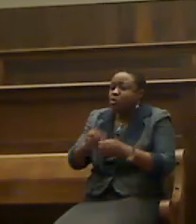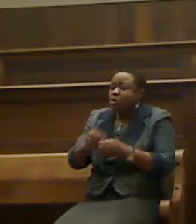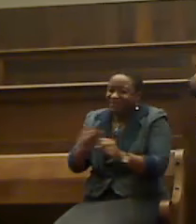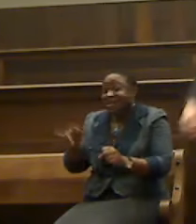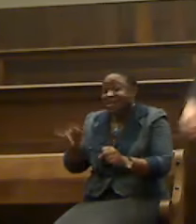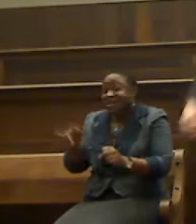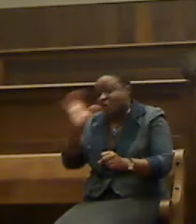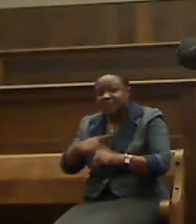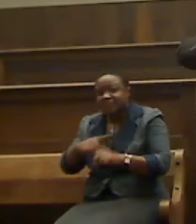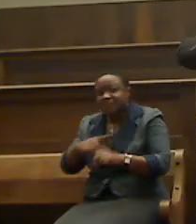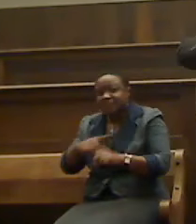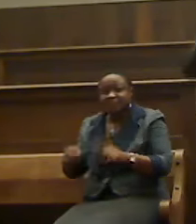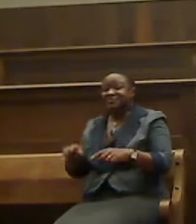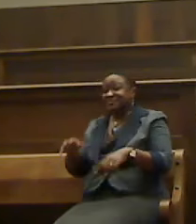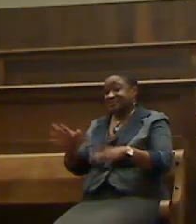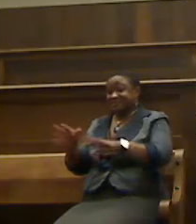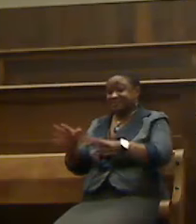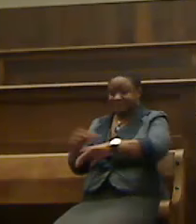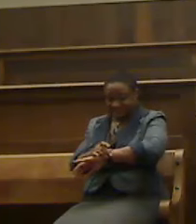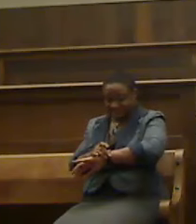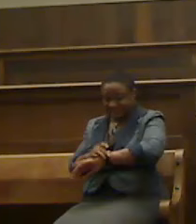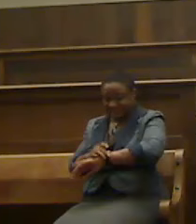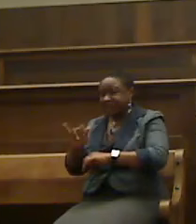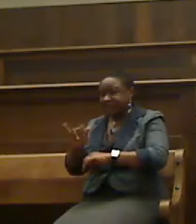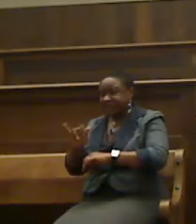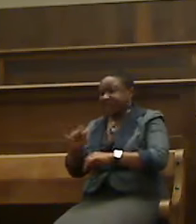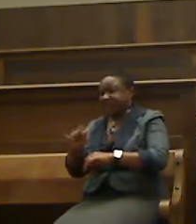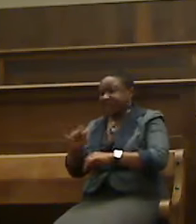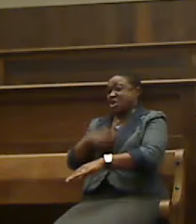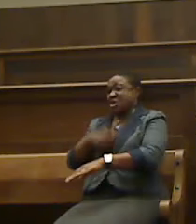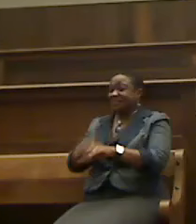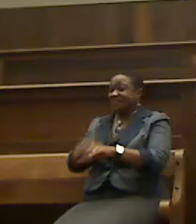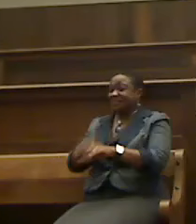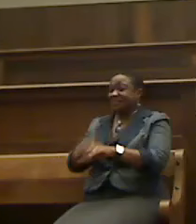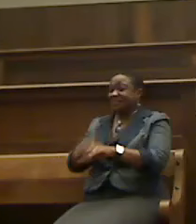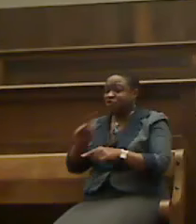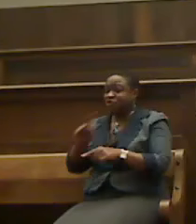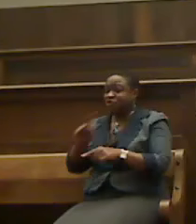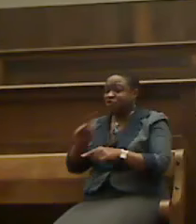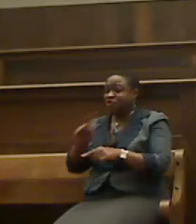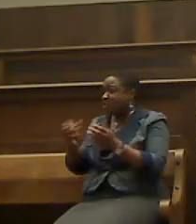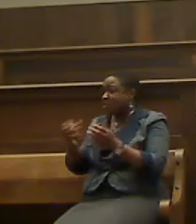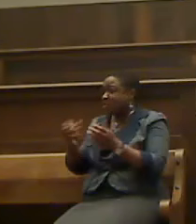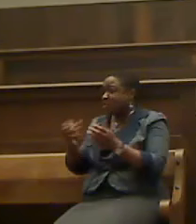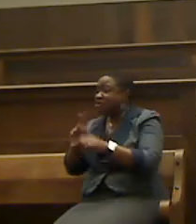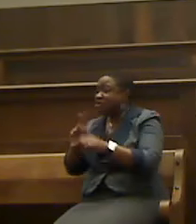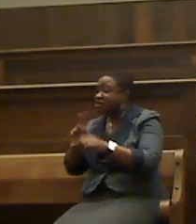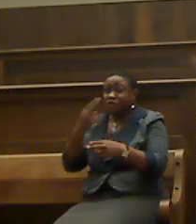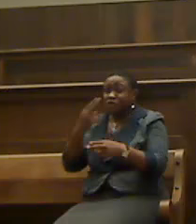Now, I've been taking too long to answer these questions, and I want to get to more questions, so I want to take a shorter time. Go